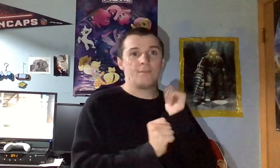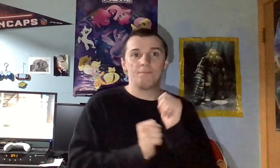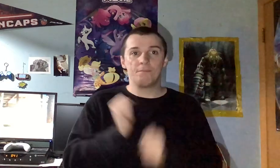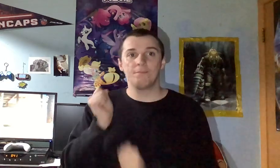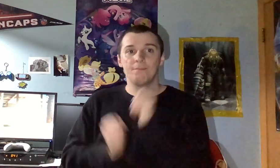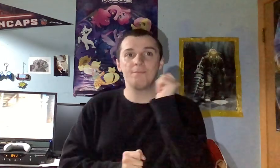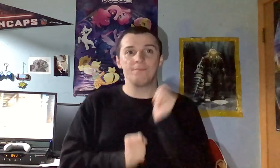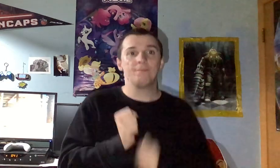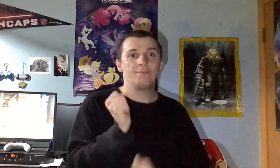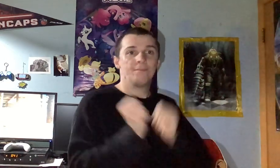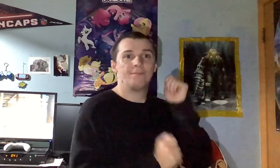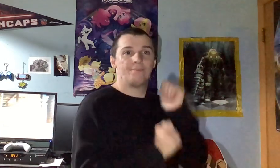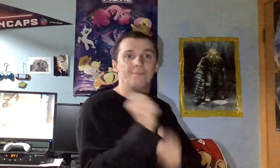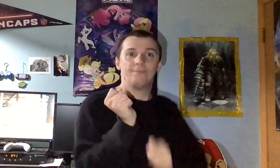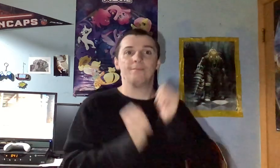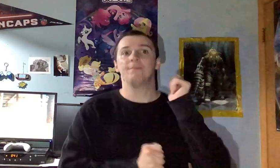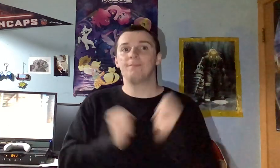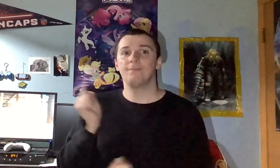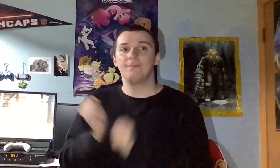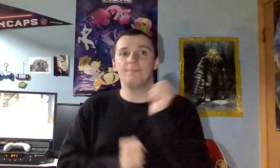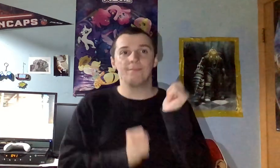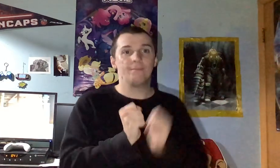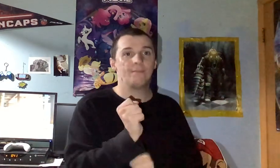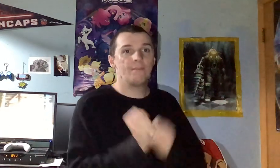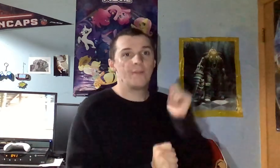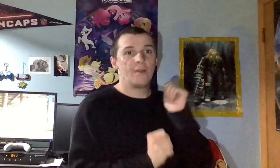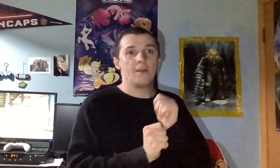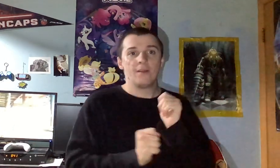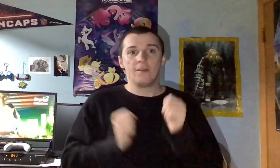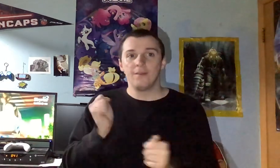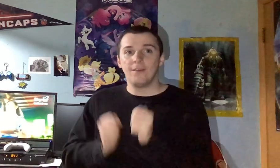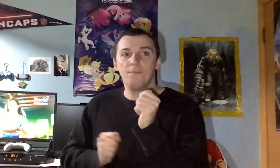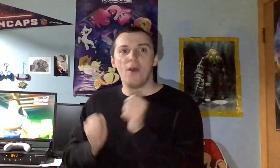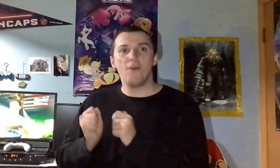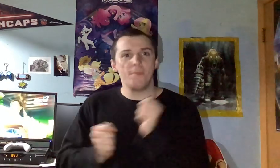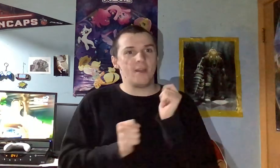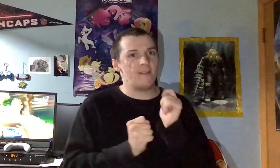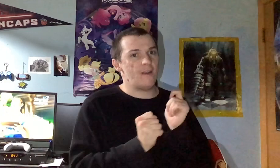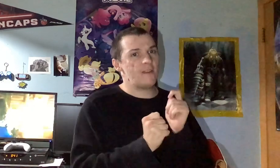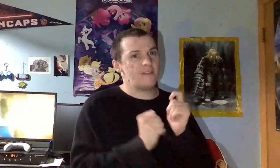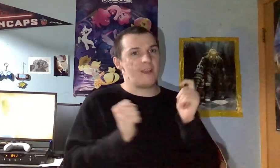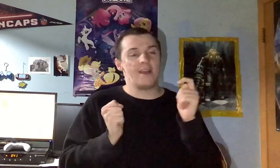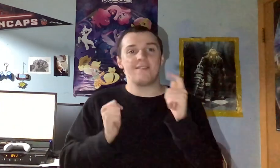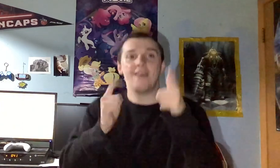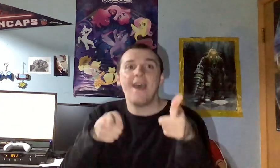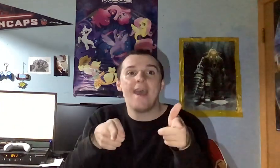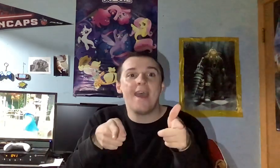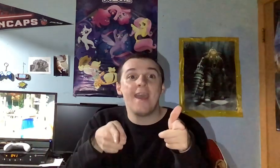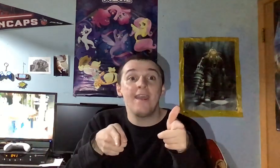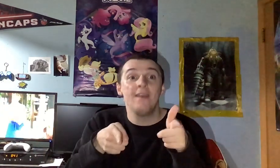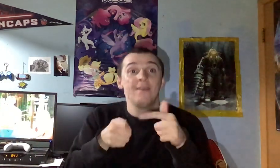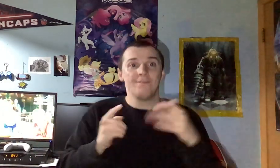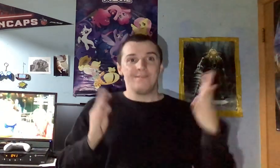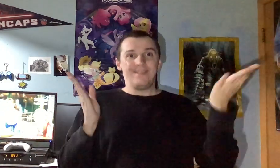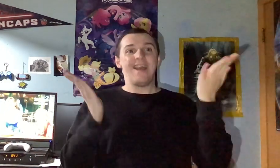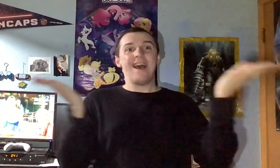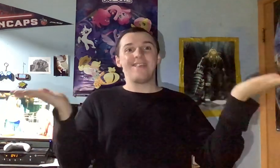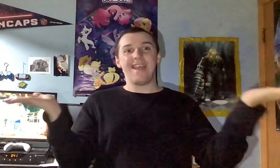And Skyrizi is just 4 doses a year after 2 starter doses. Moments are just gotta say, nothing